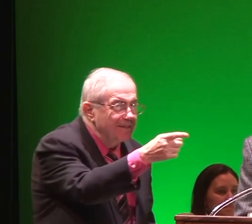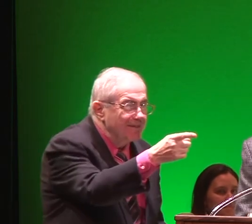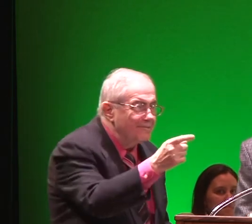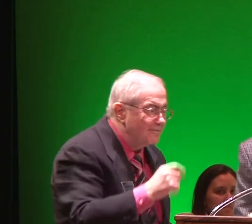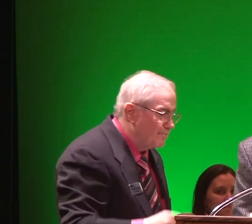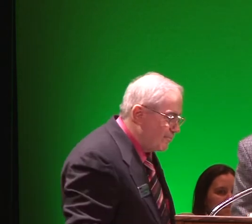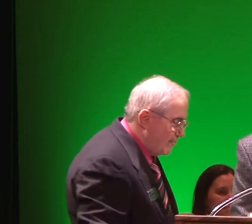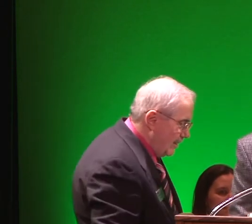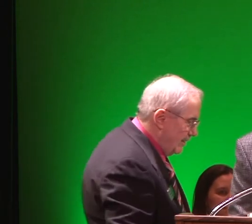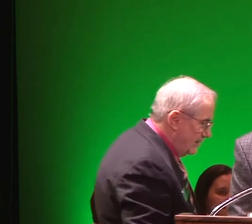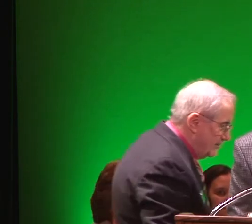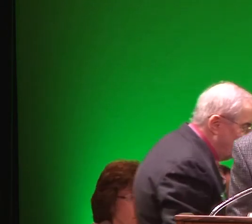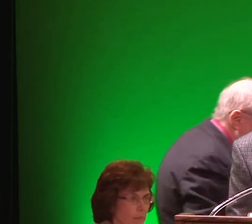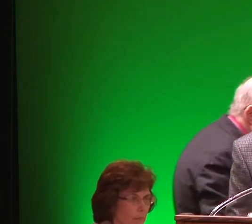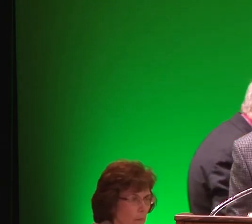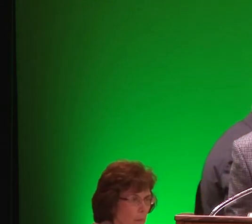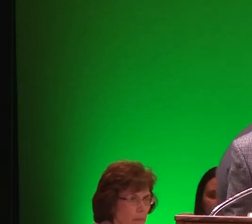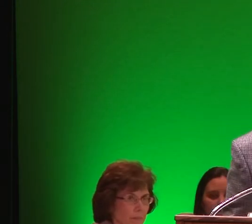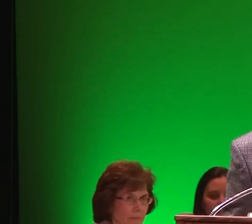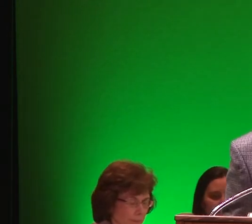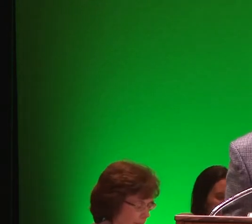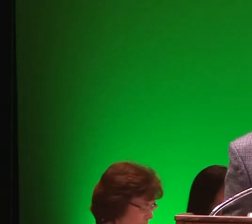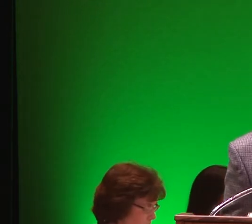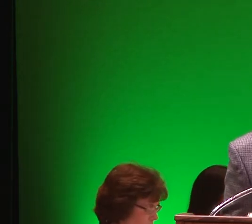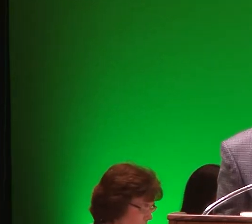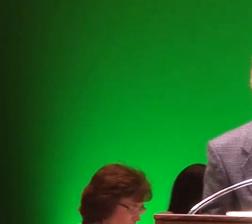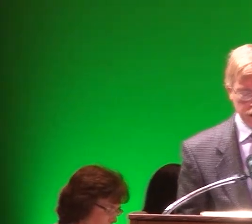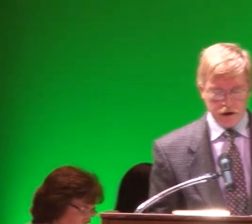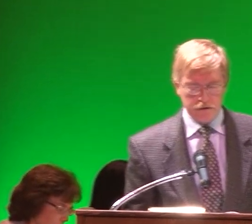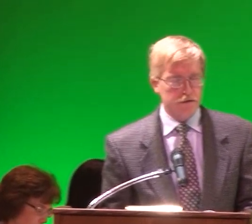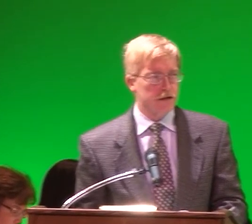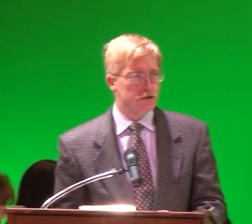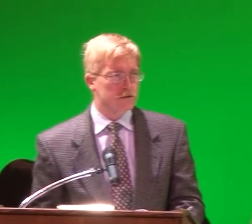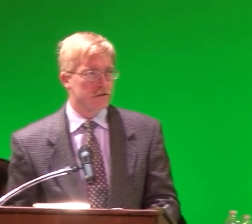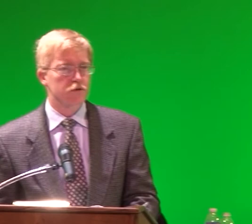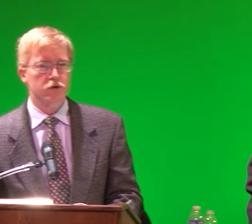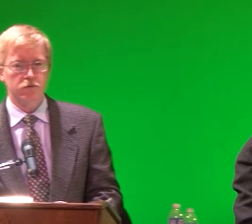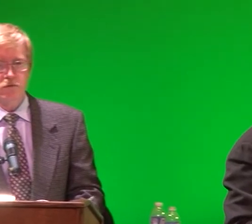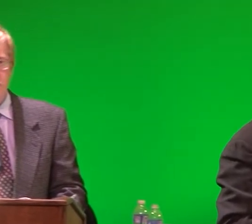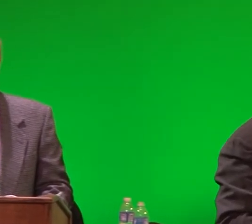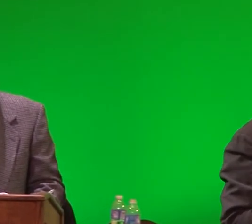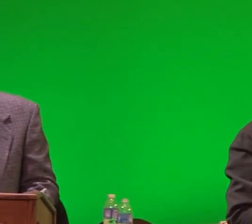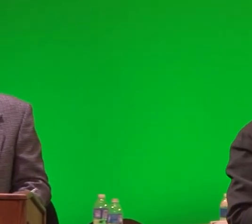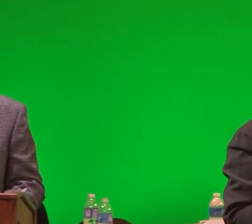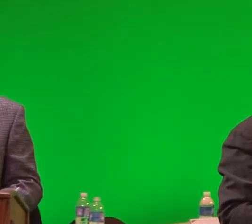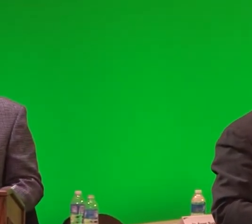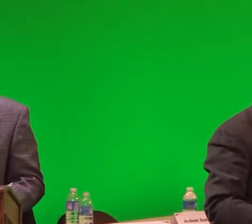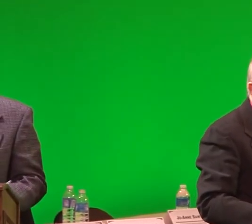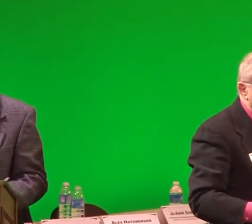There he is. Oh. And his project is entitled The Oxidation of Shoes.